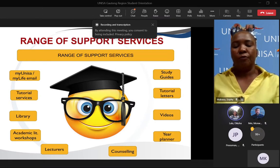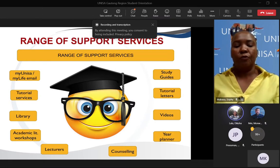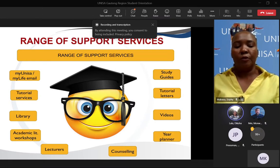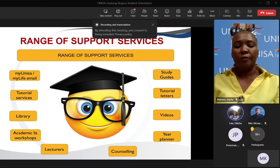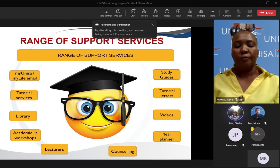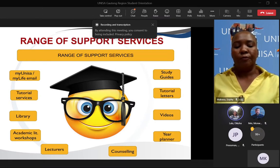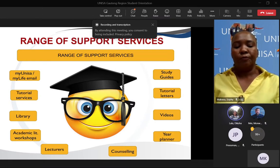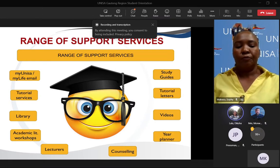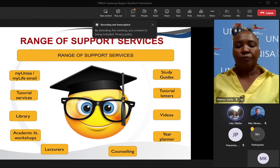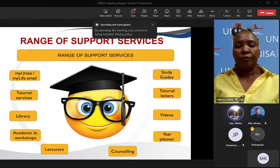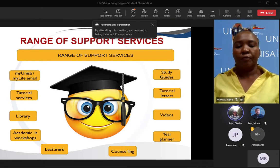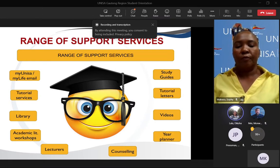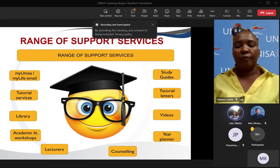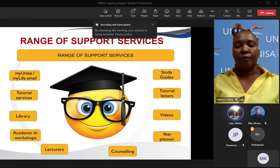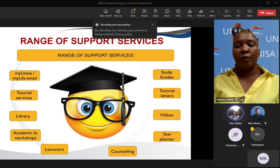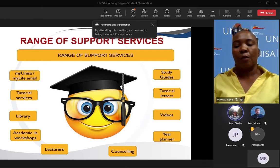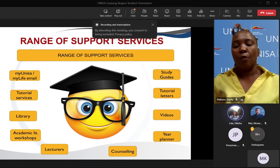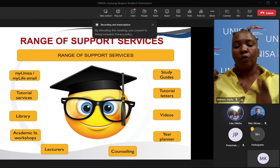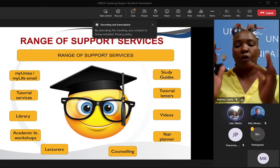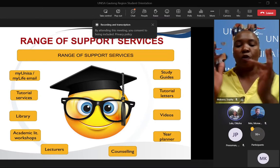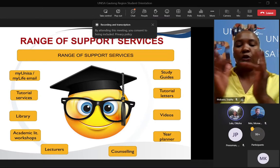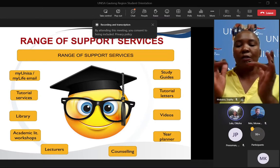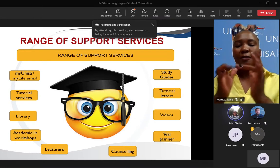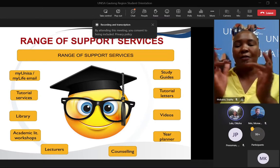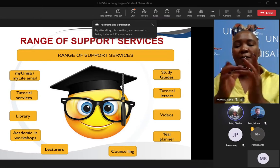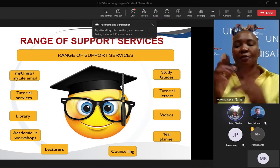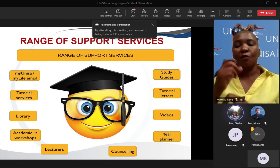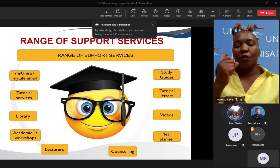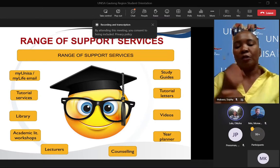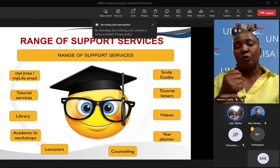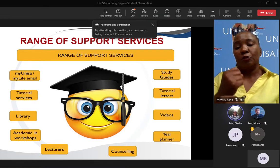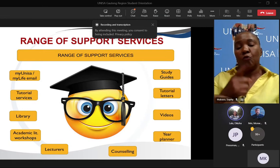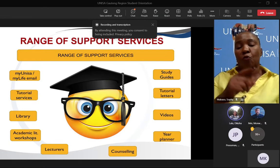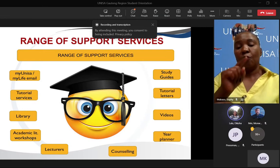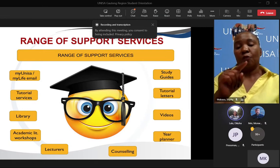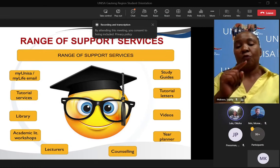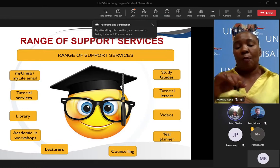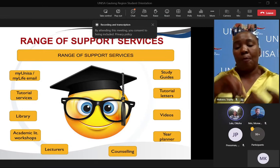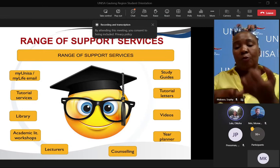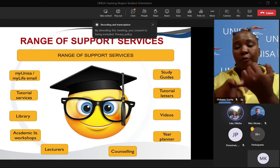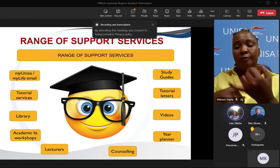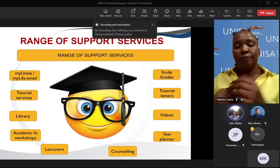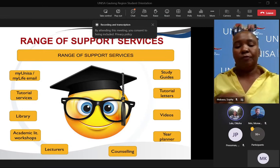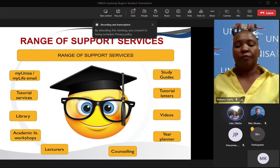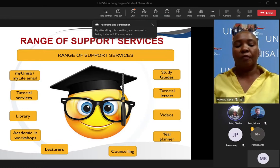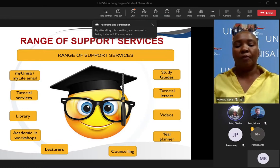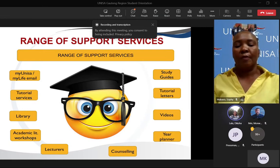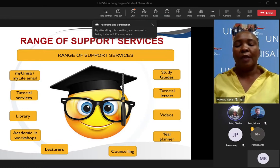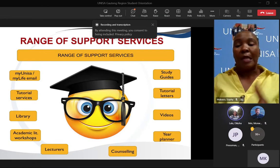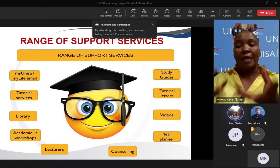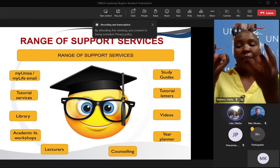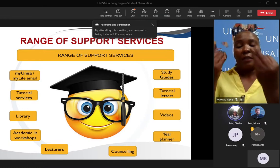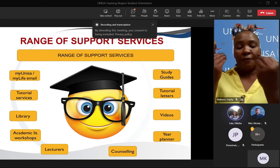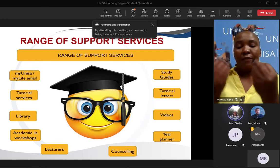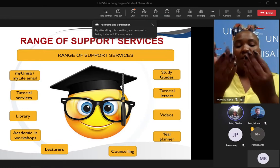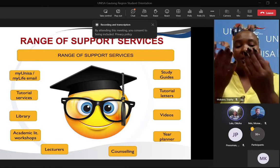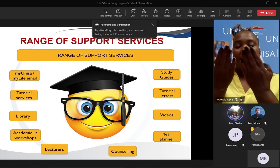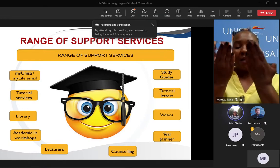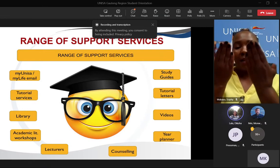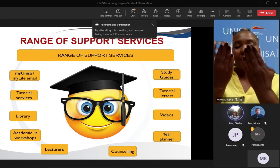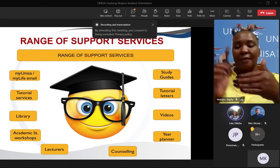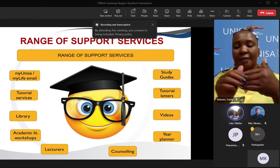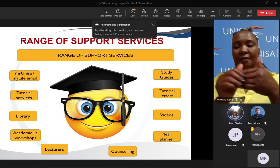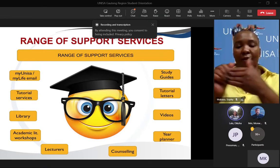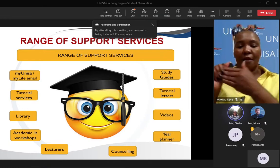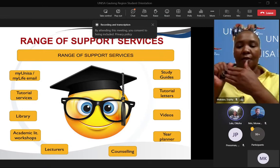contact for Content knowledge of your modules you receive study guides to use for